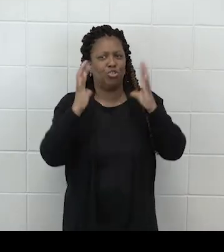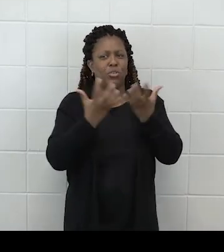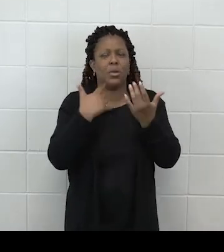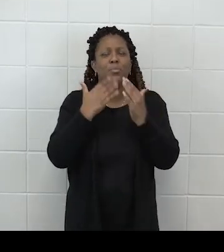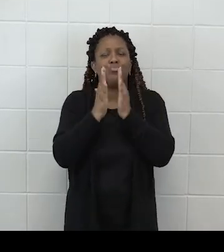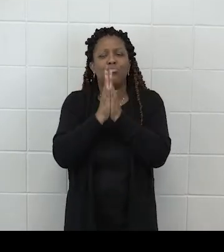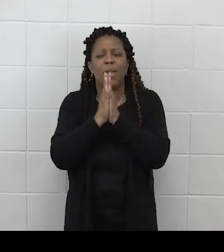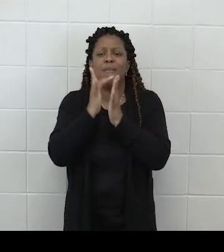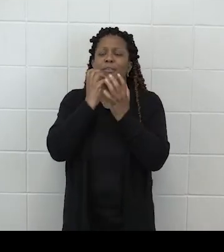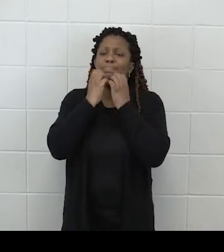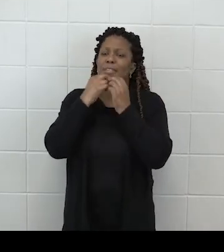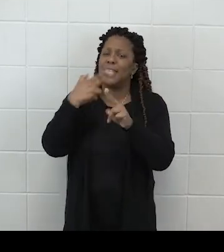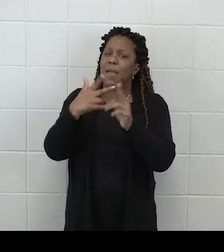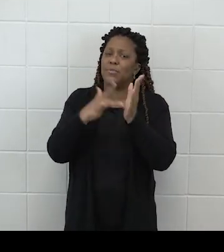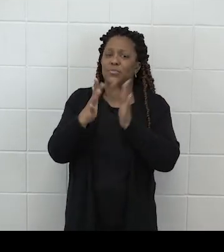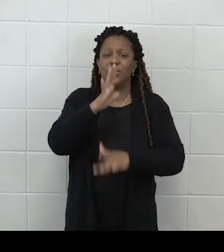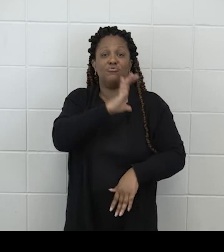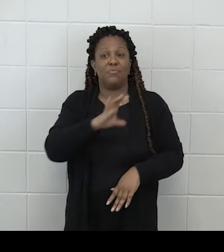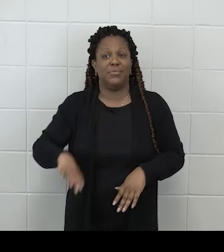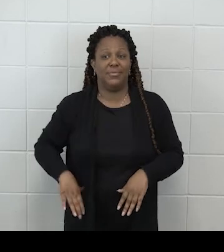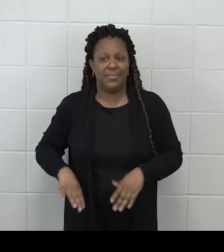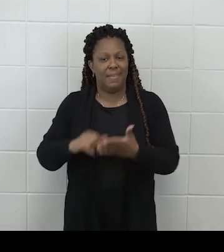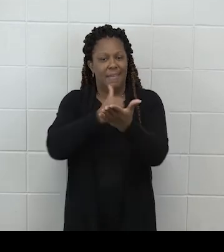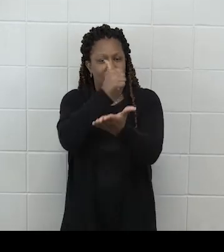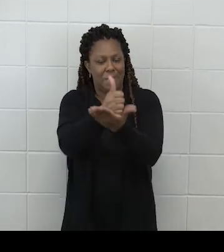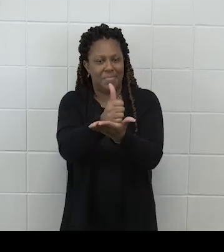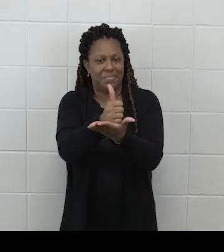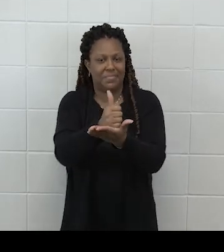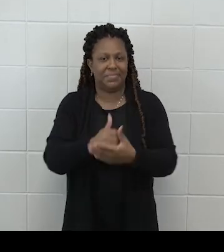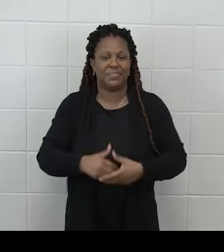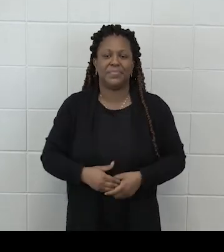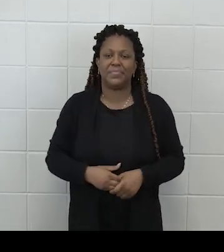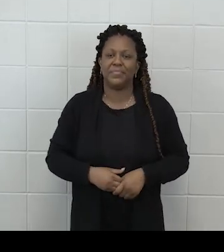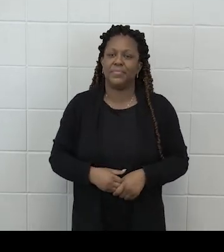We pray in the beloved name of Jesus Christ. Amen.